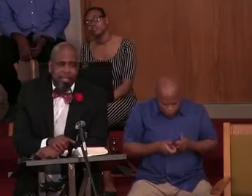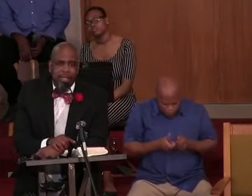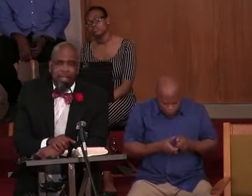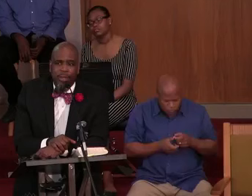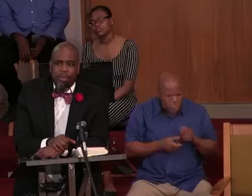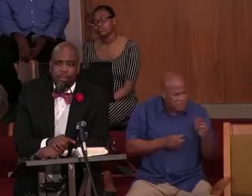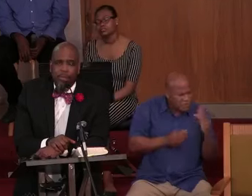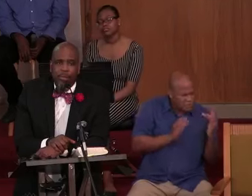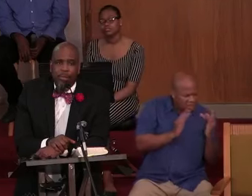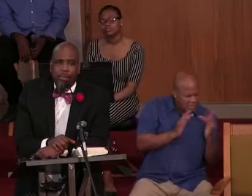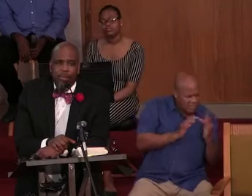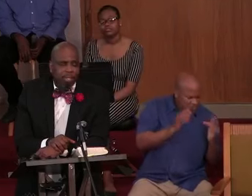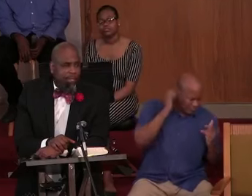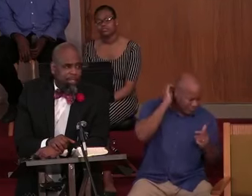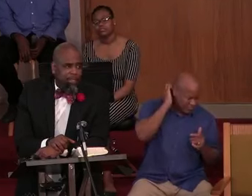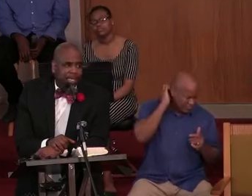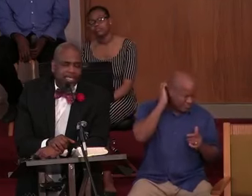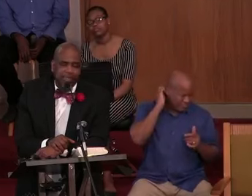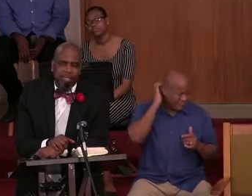contact.